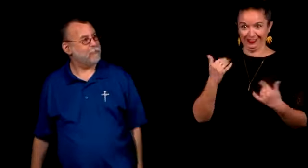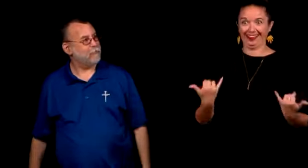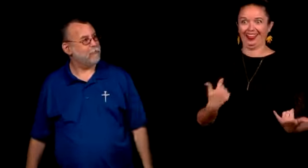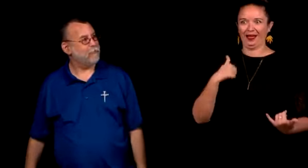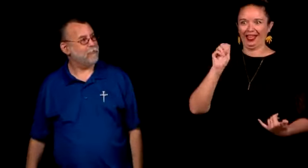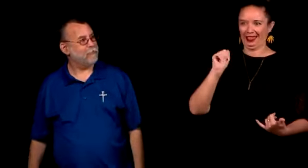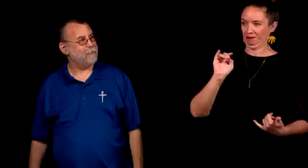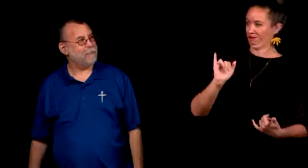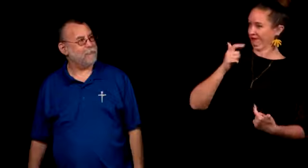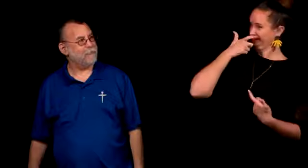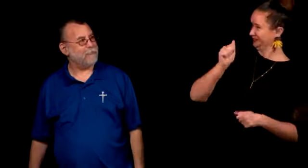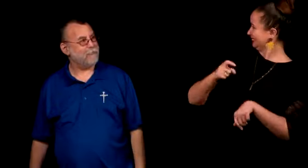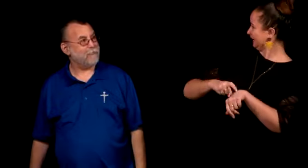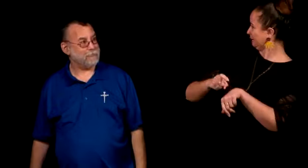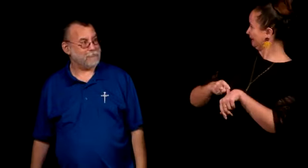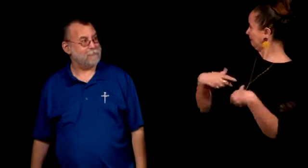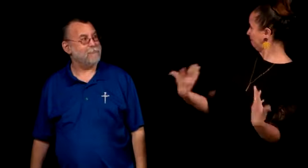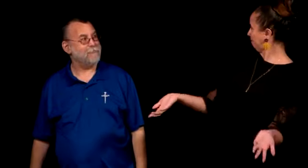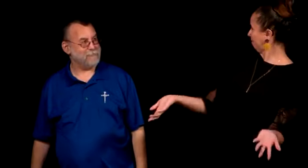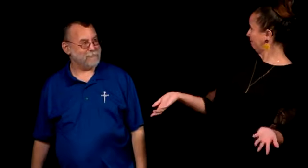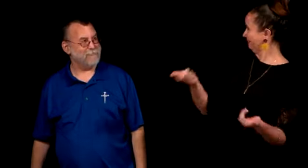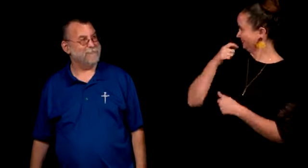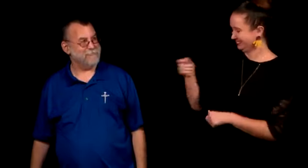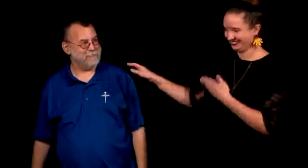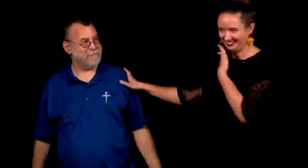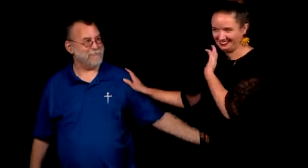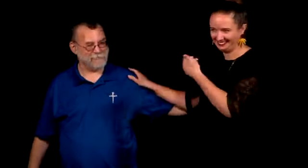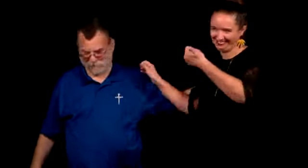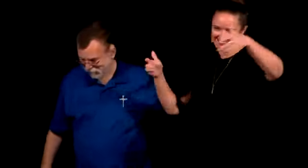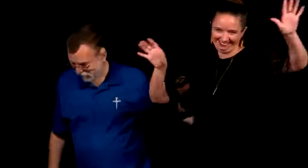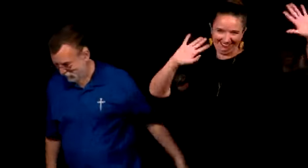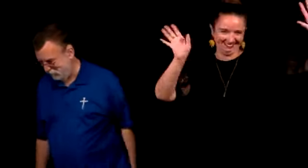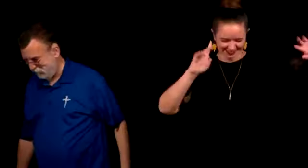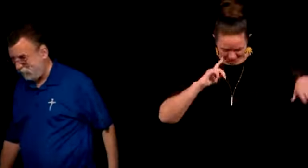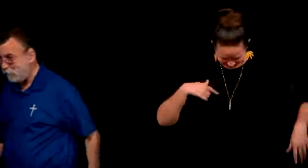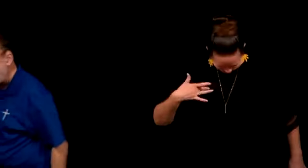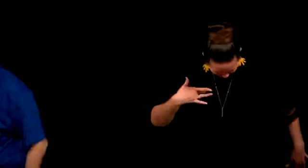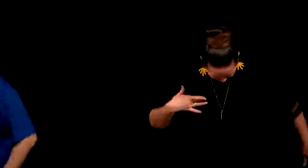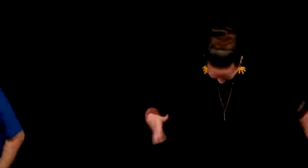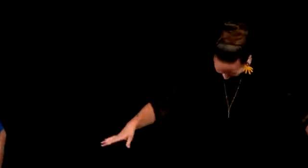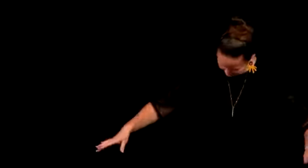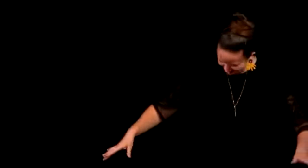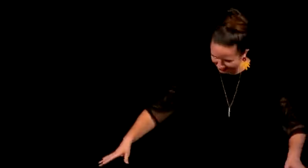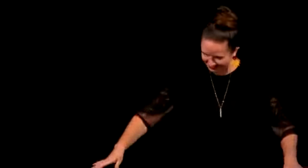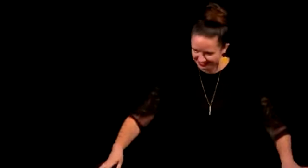Yeah, 2018, I wasn't a doctor. So, you know, now is a better time for me to be here as a